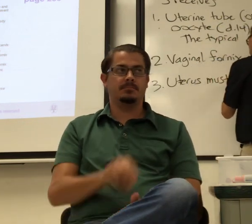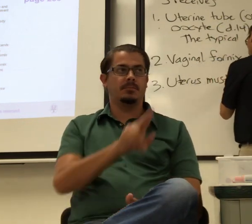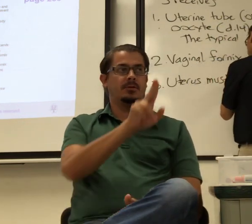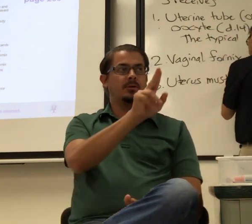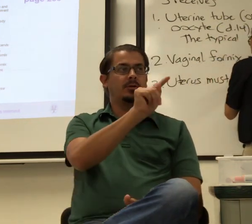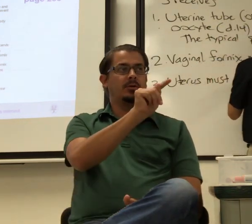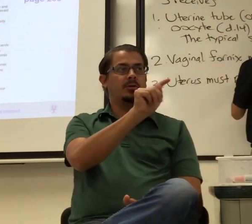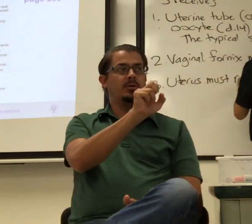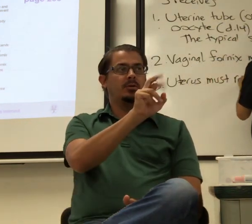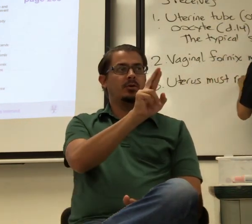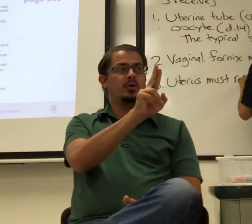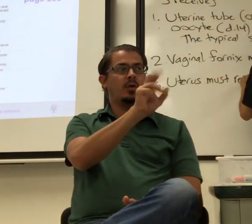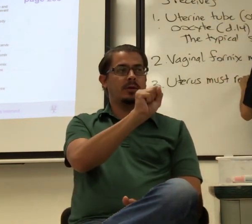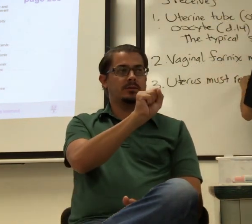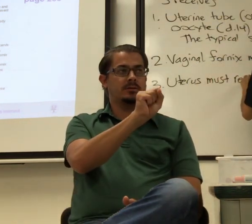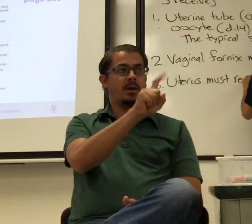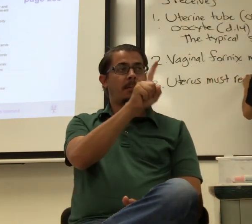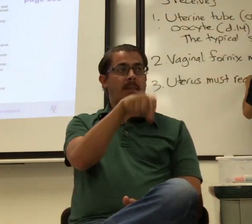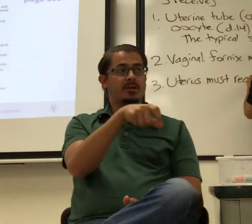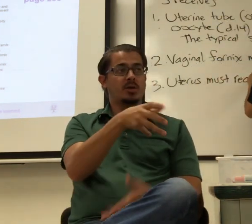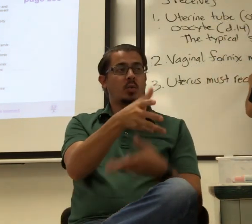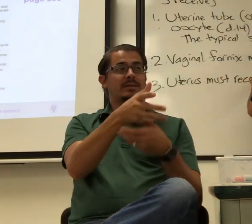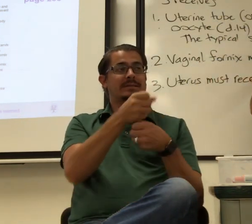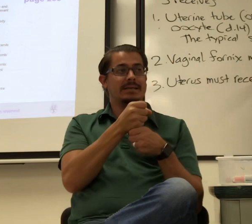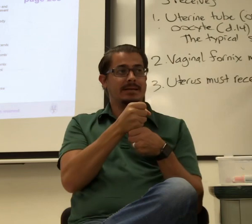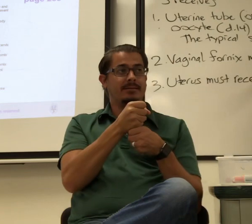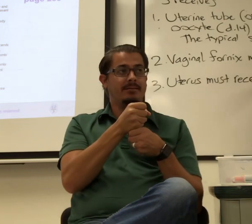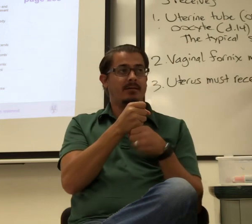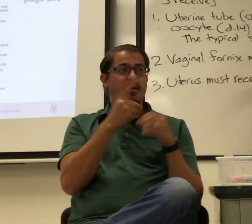must receive